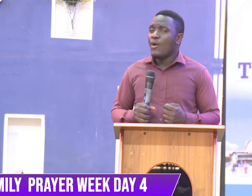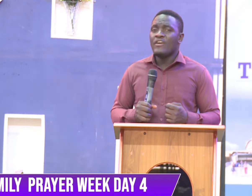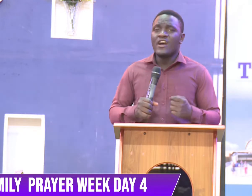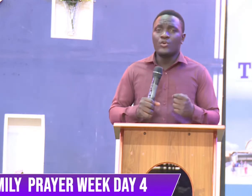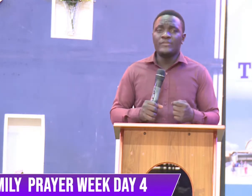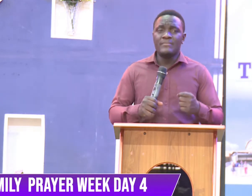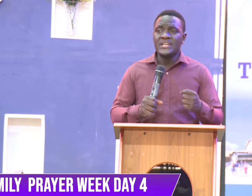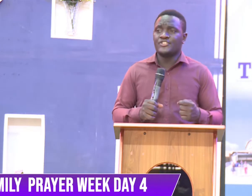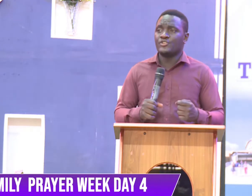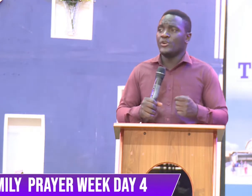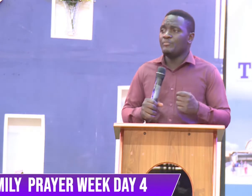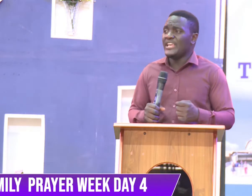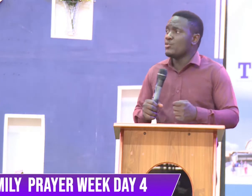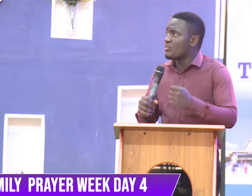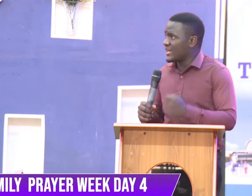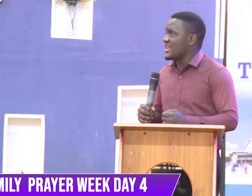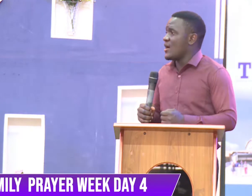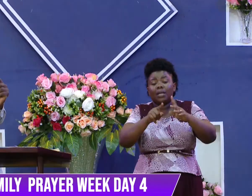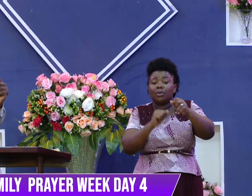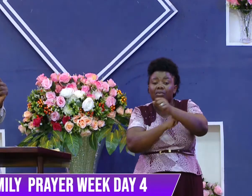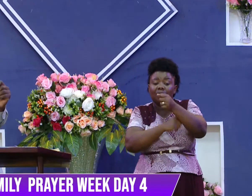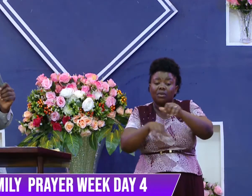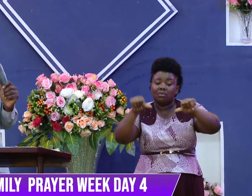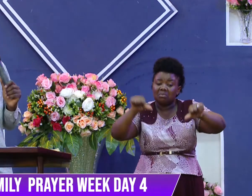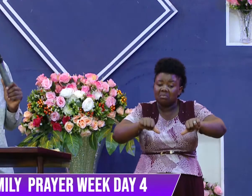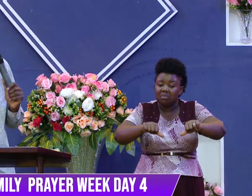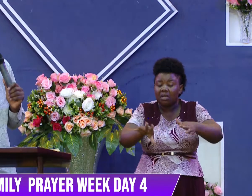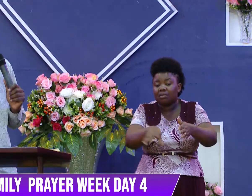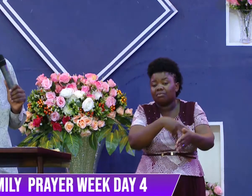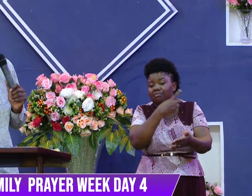weak, however good the ministry will be, it will break down.